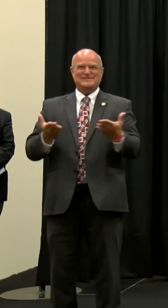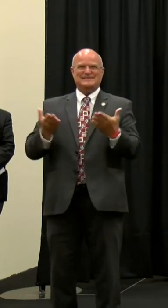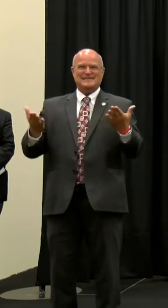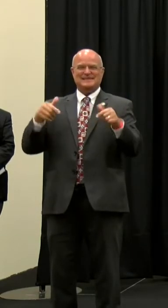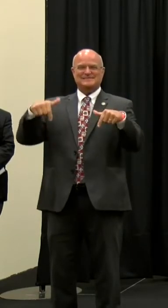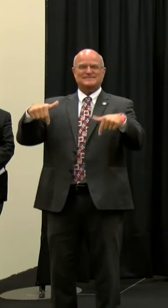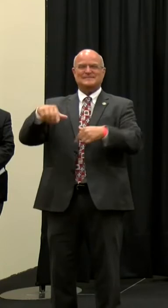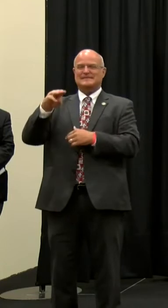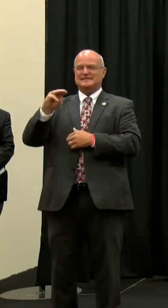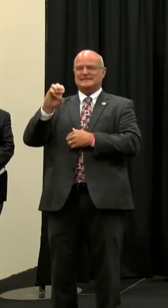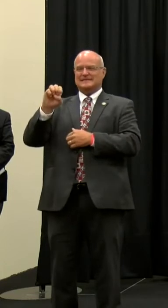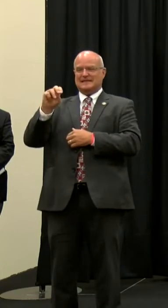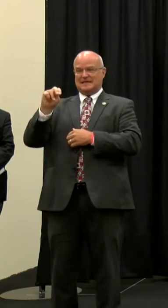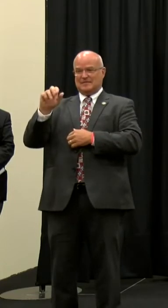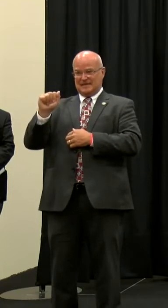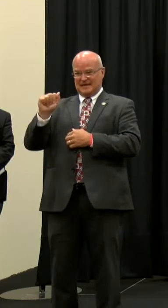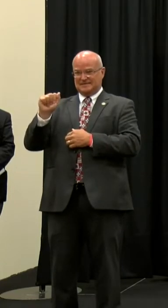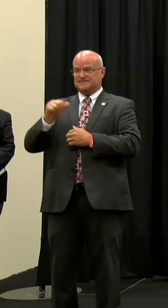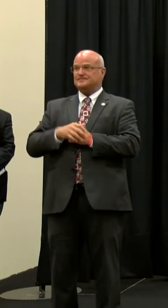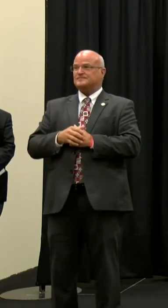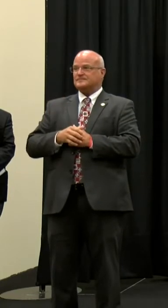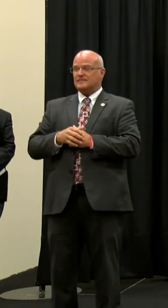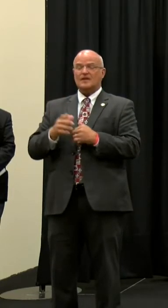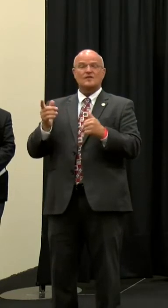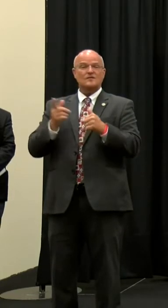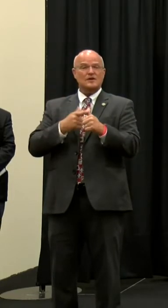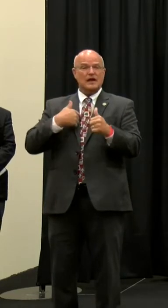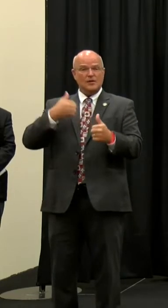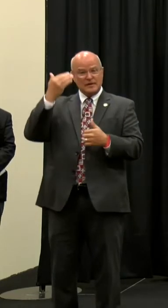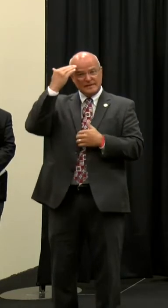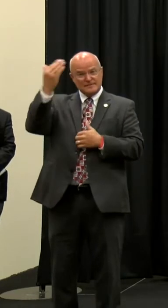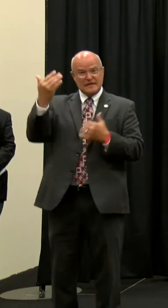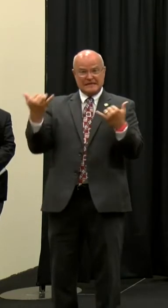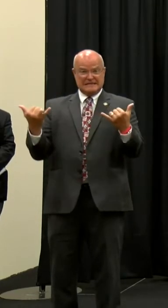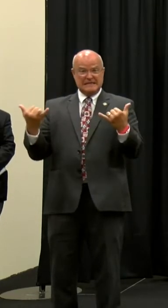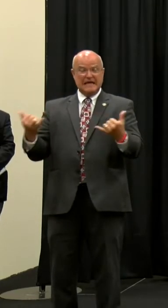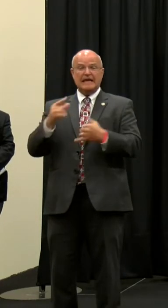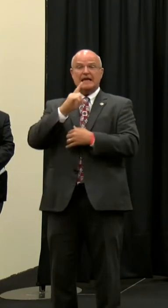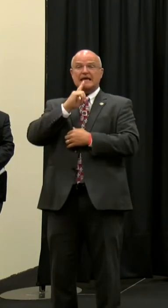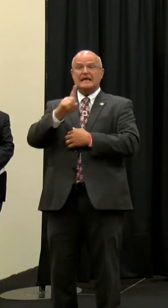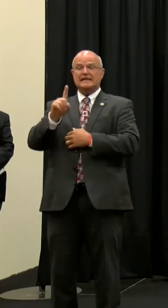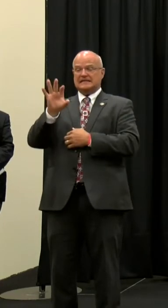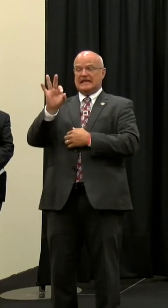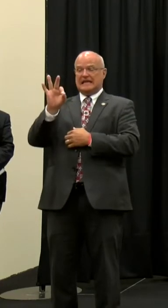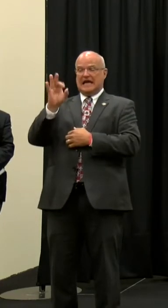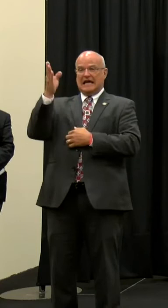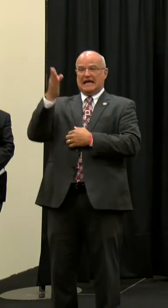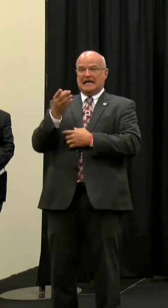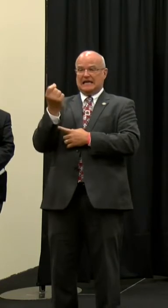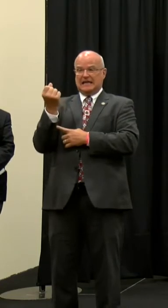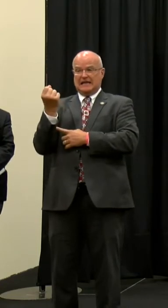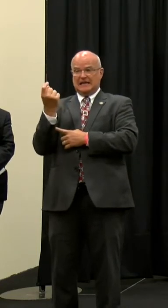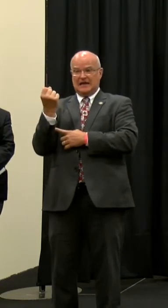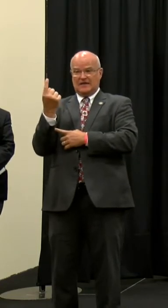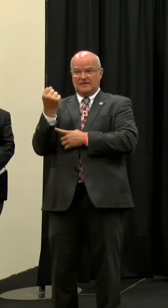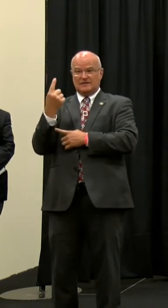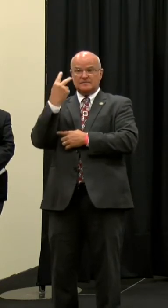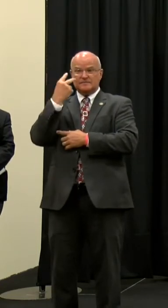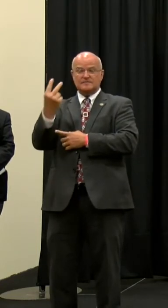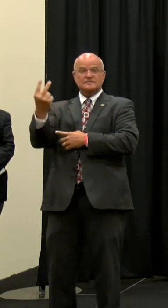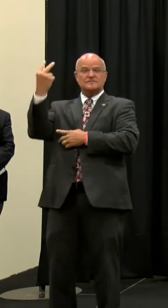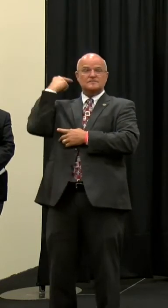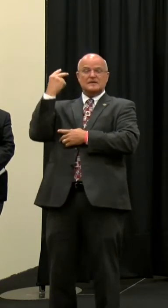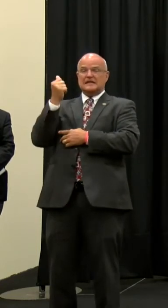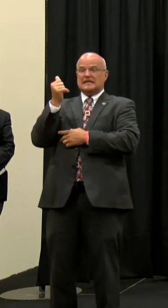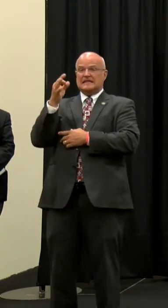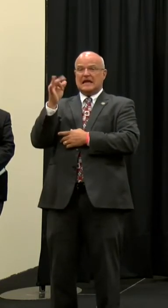in Mena. And I first want to acknowledge that today is 9/11, remembering the